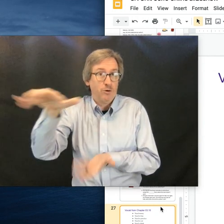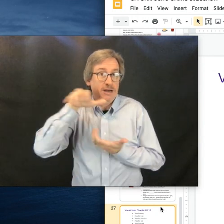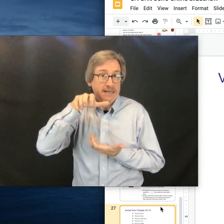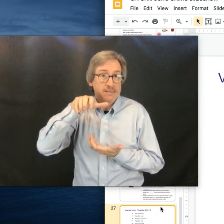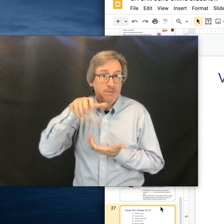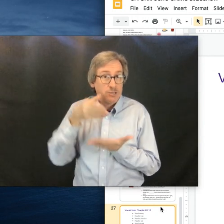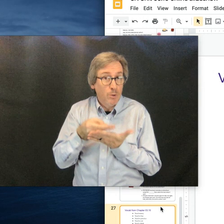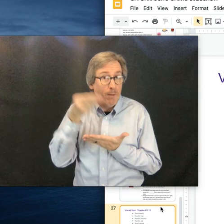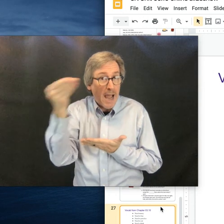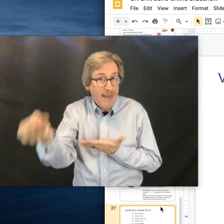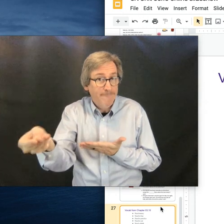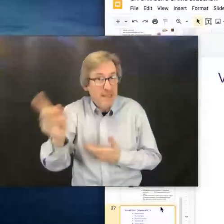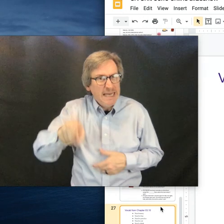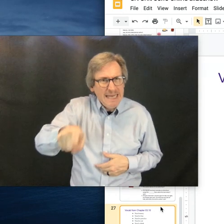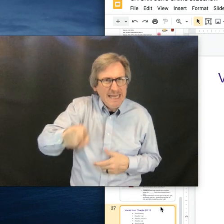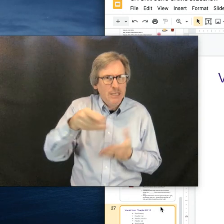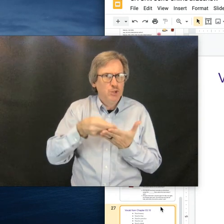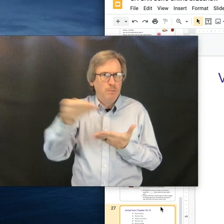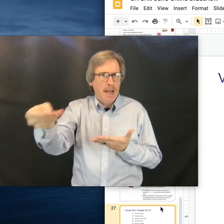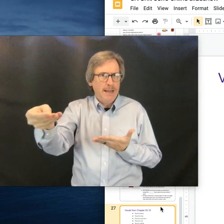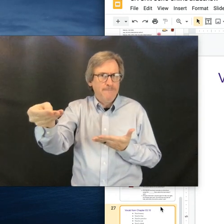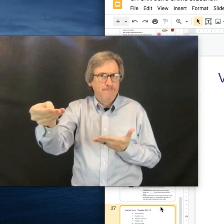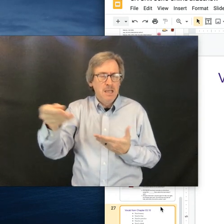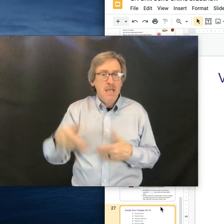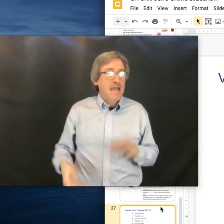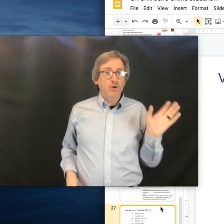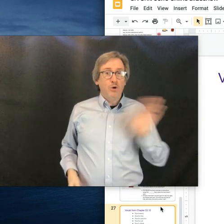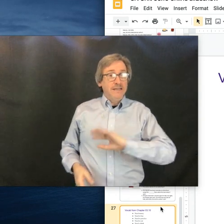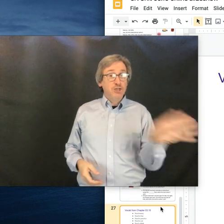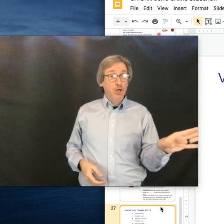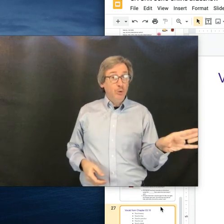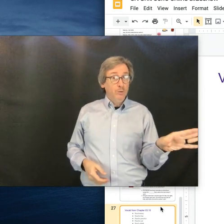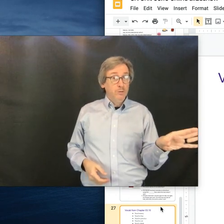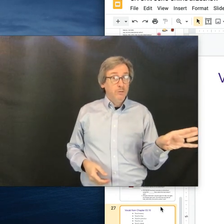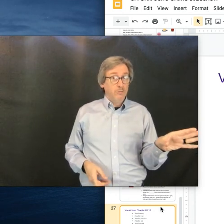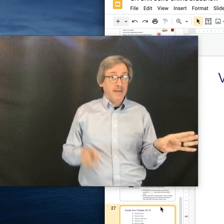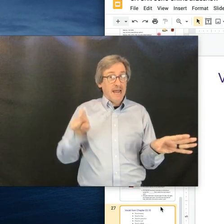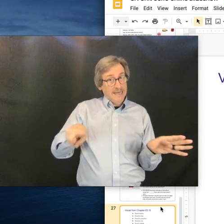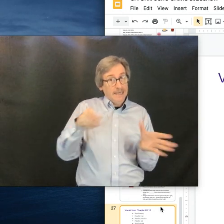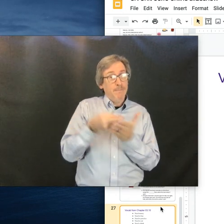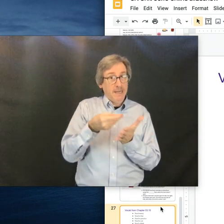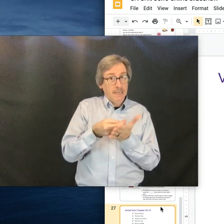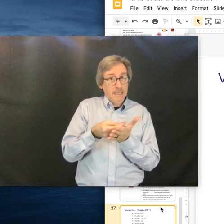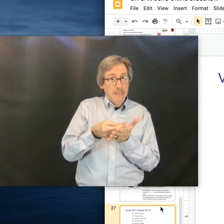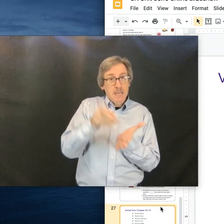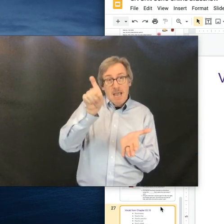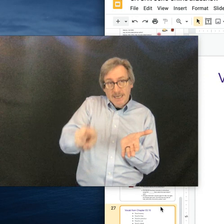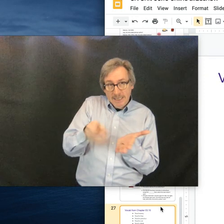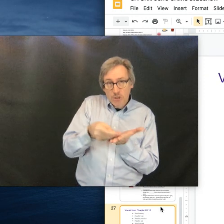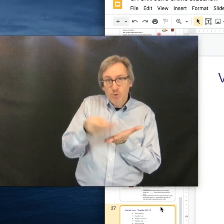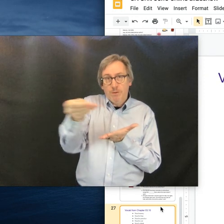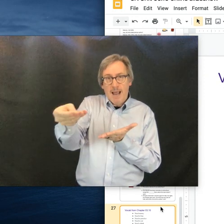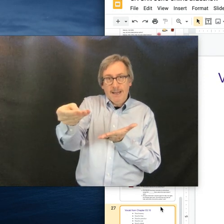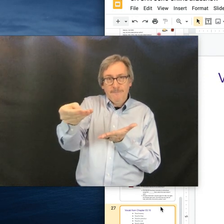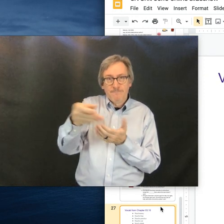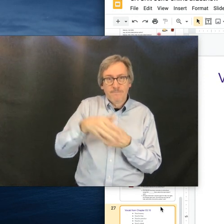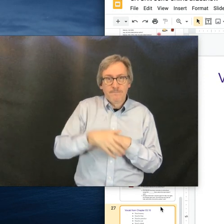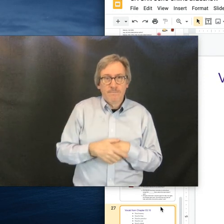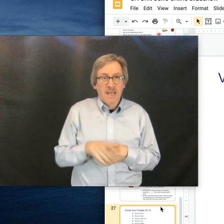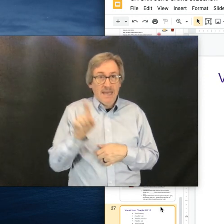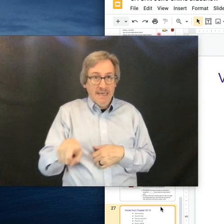in order to get something. So buy, need to buy. And you don't need the to, right? I need money, I need to